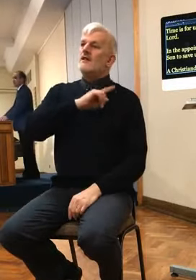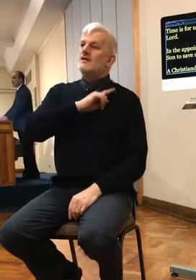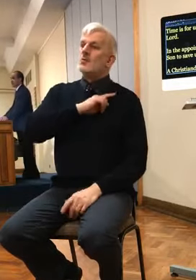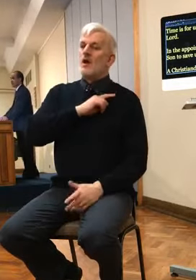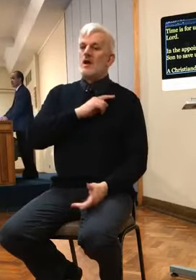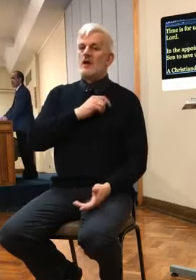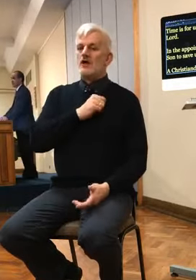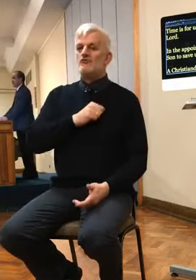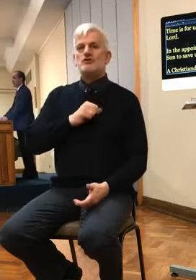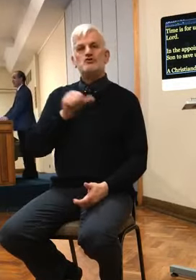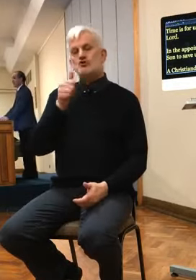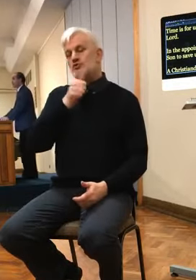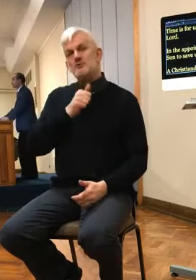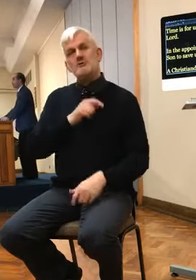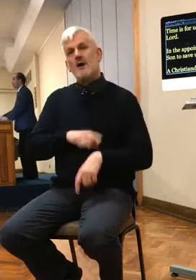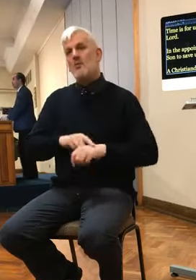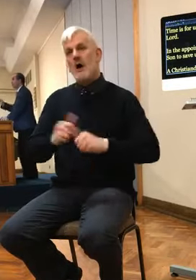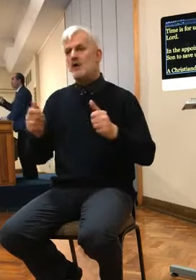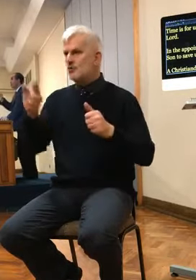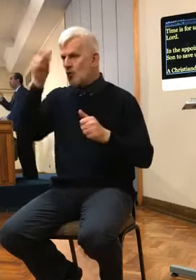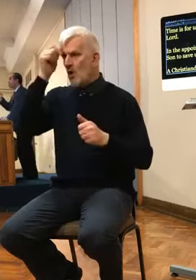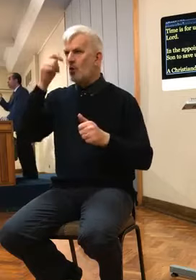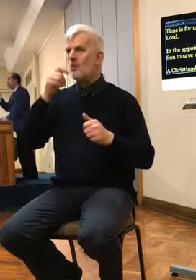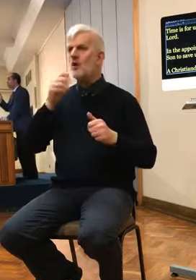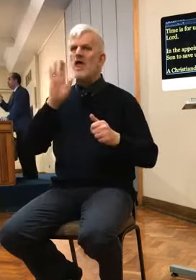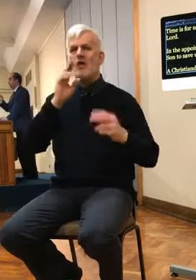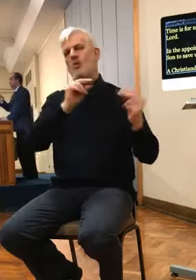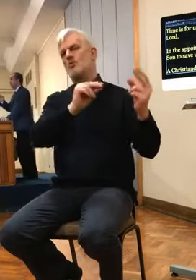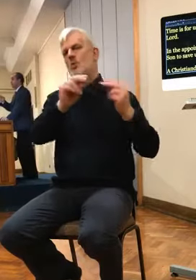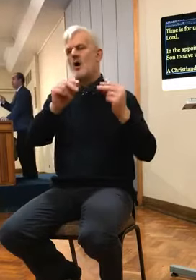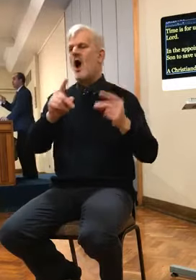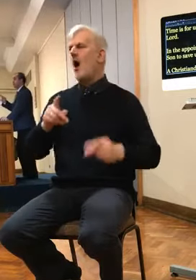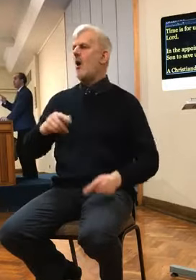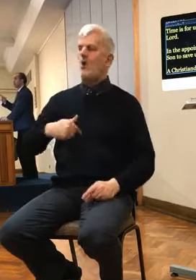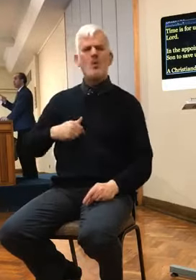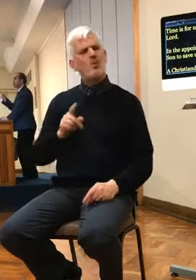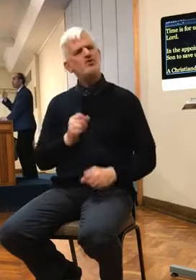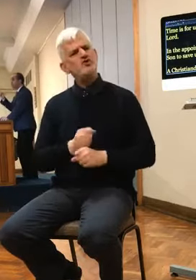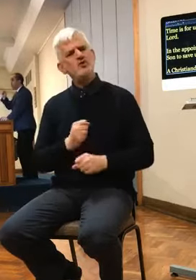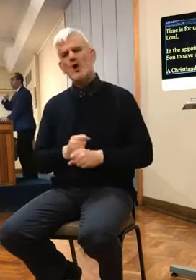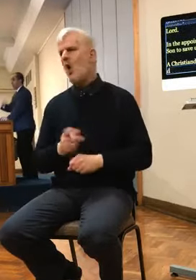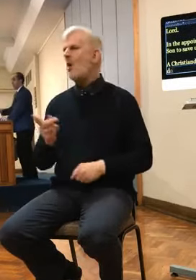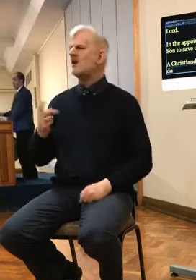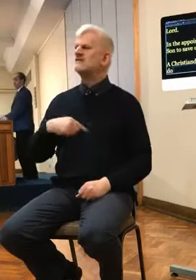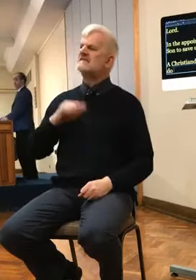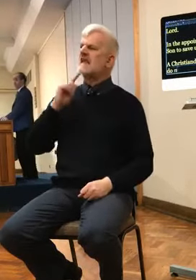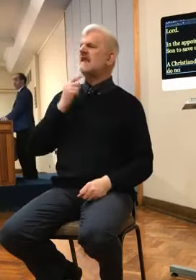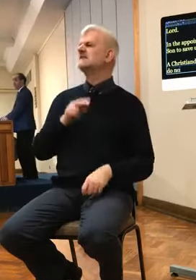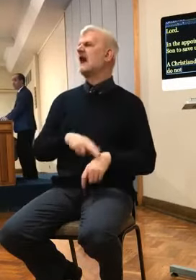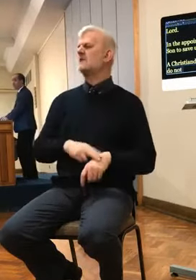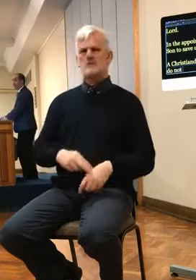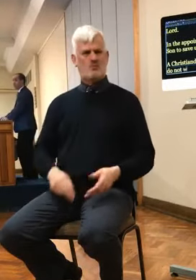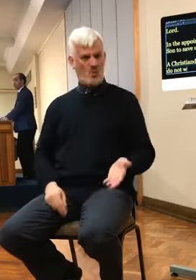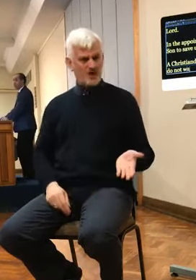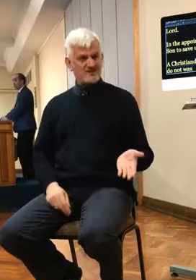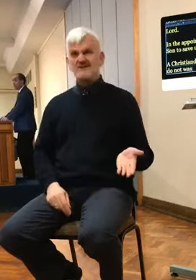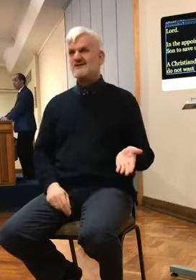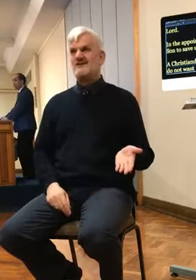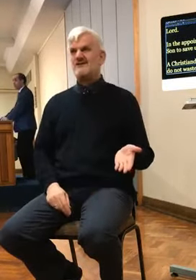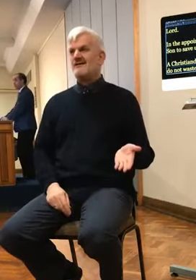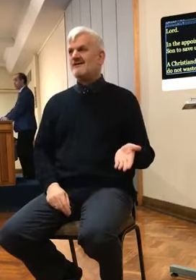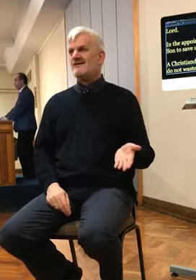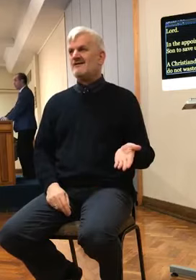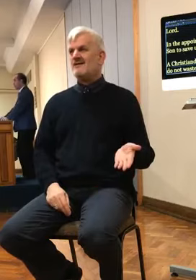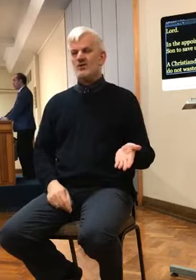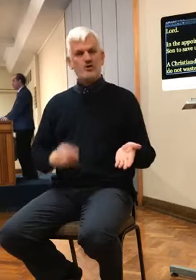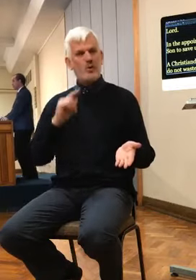up time. That is not even a murder. It is a suicide. Somebody who is killing